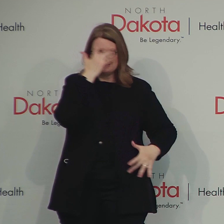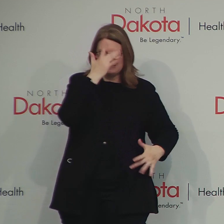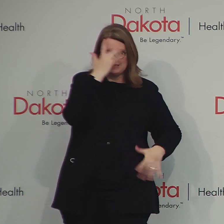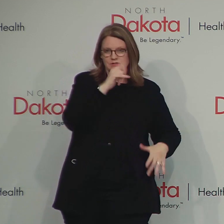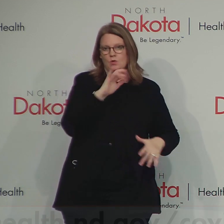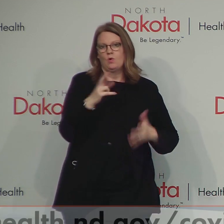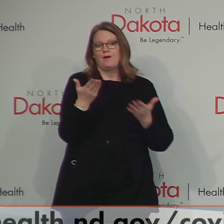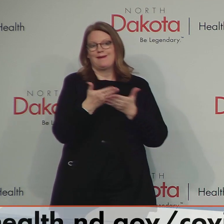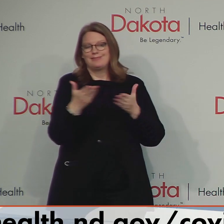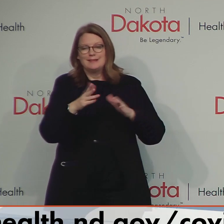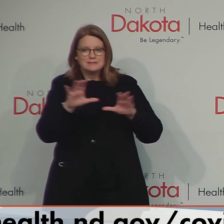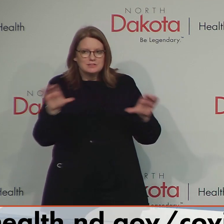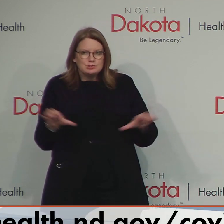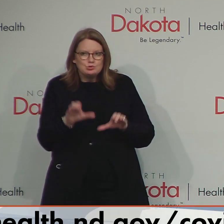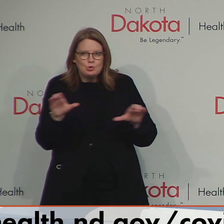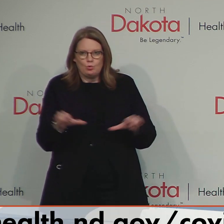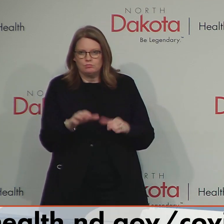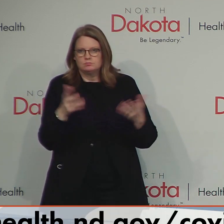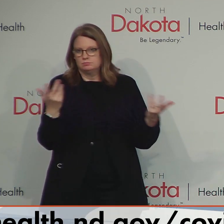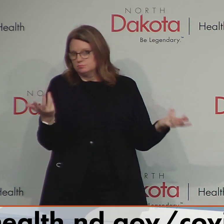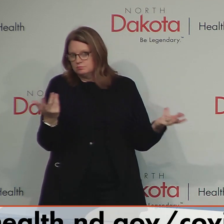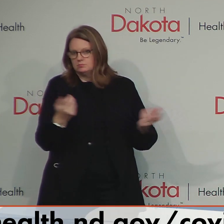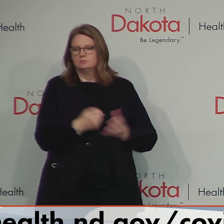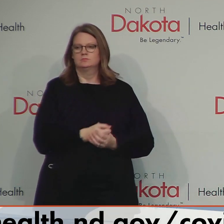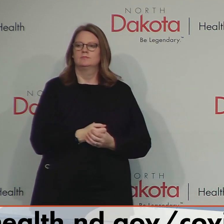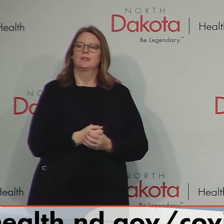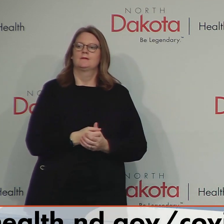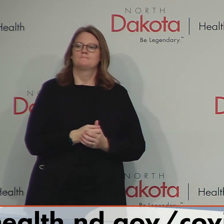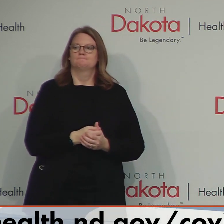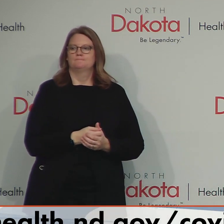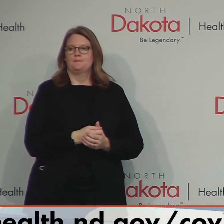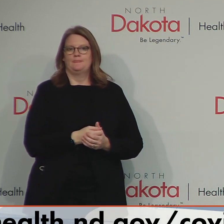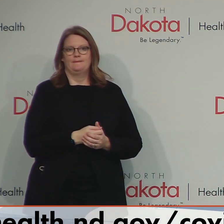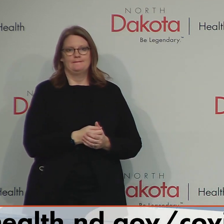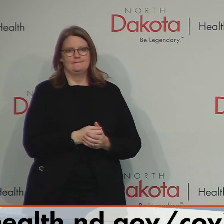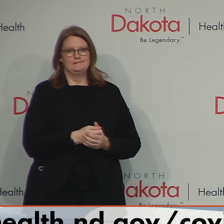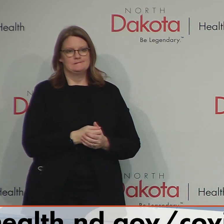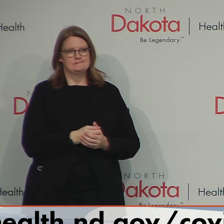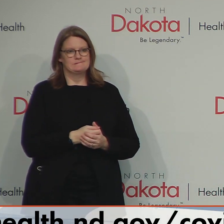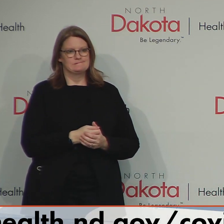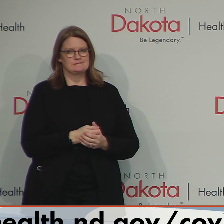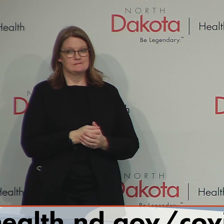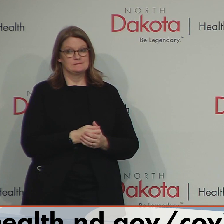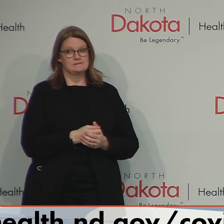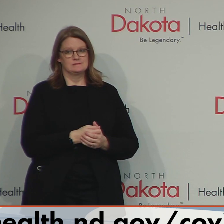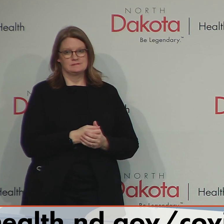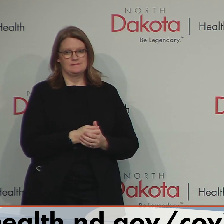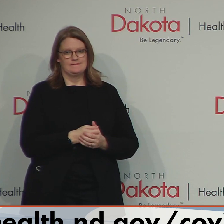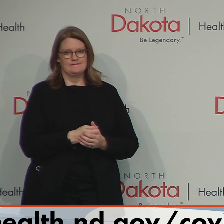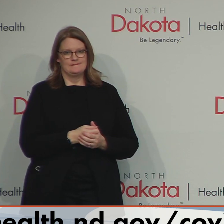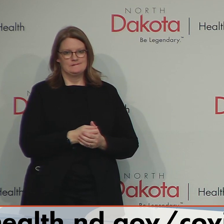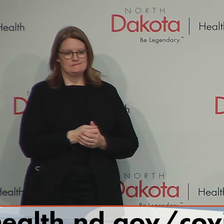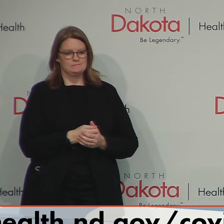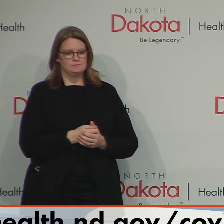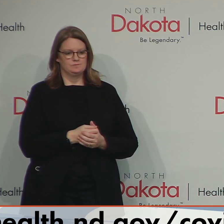for things that you do in everyday life. Any other questions? No? Right.